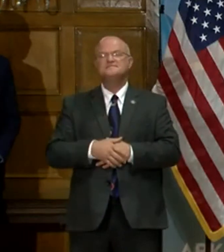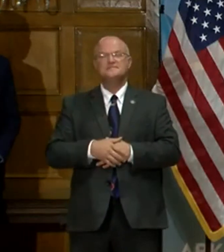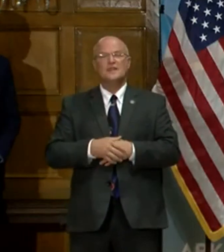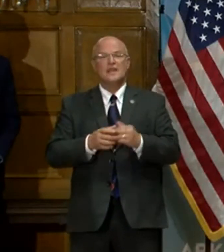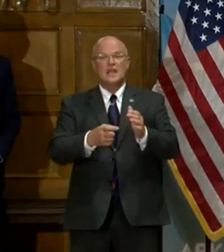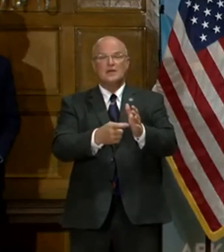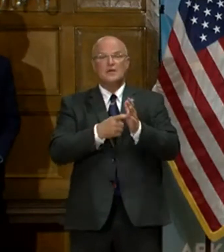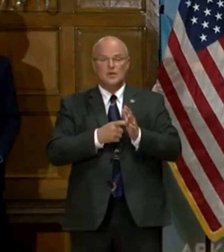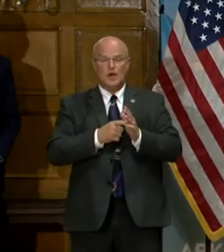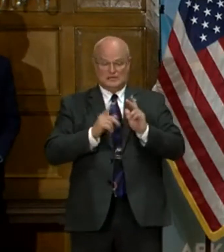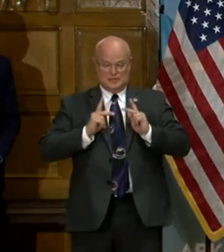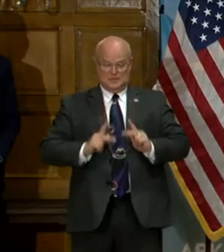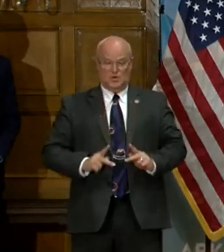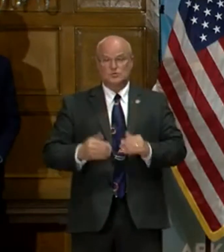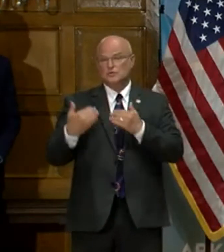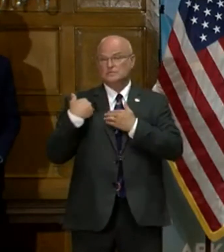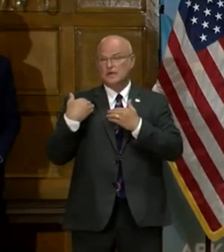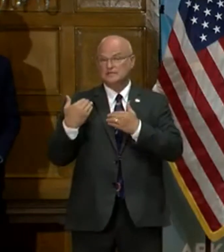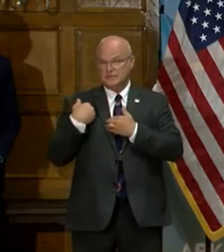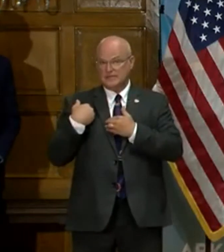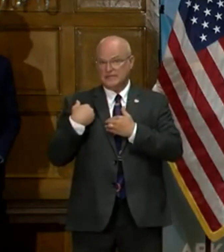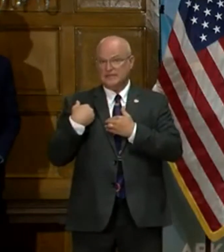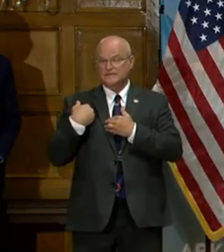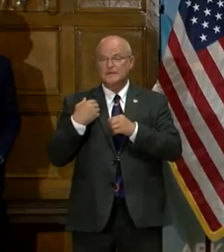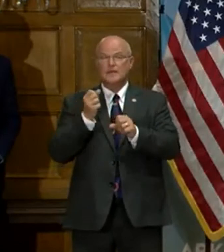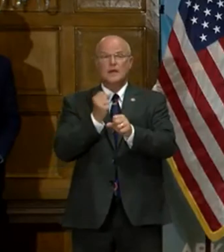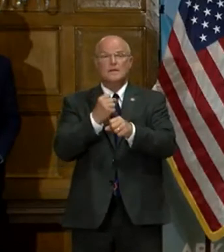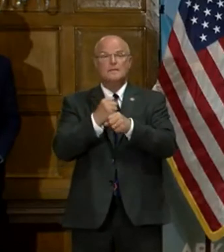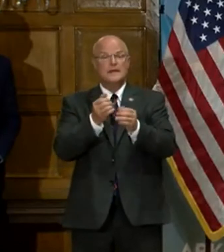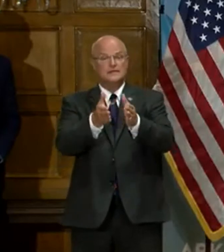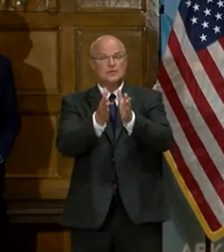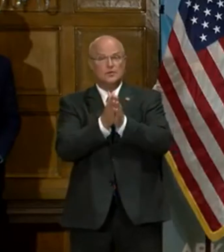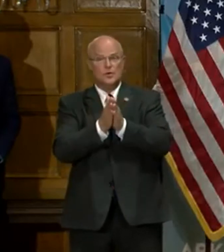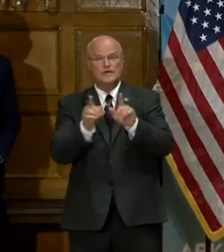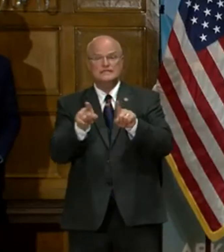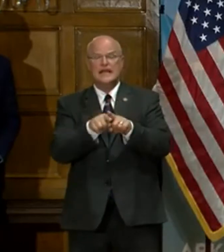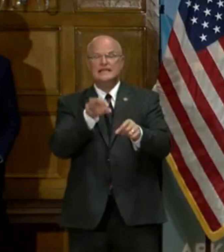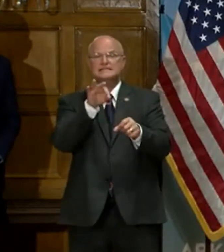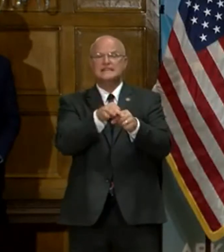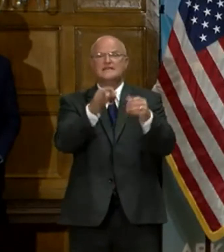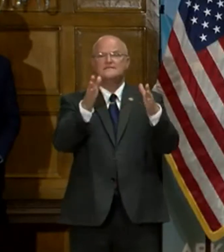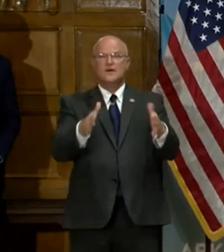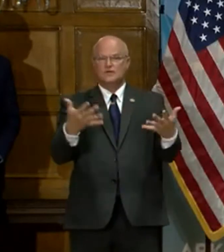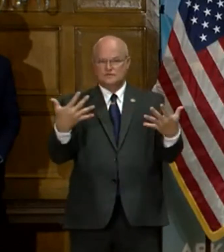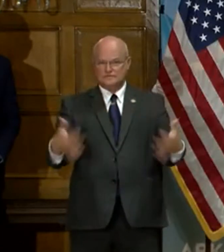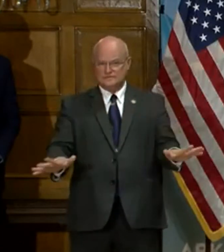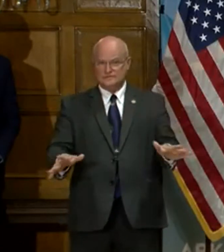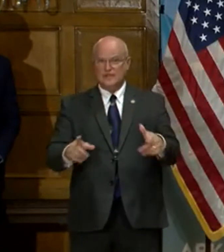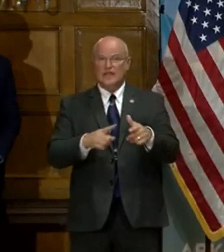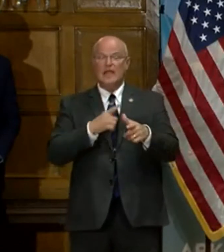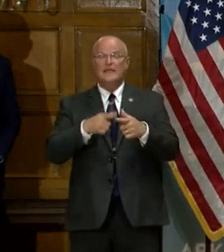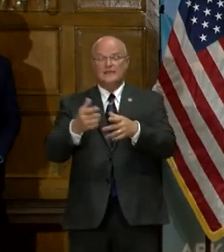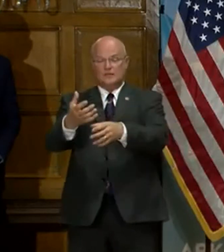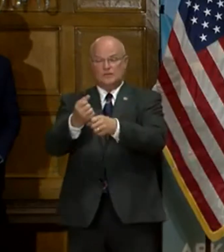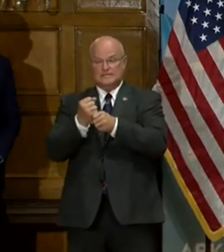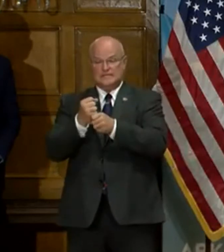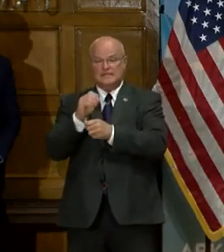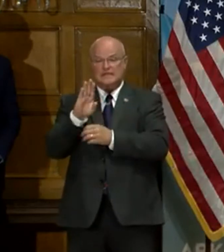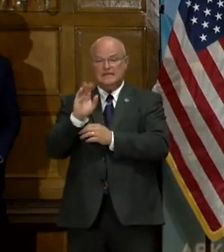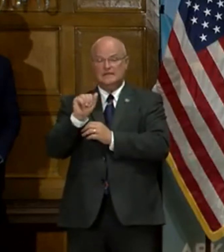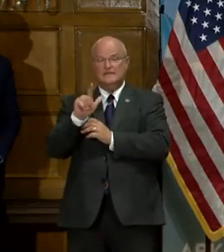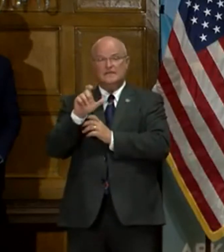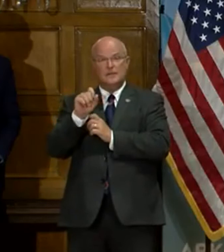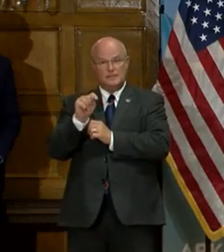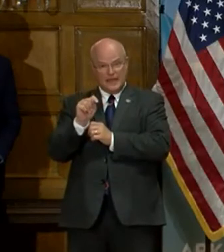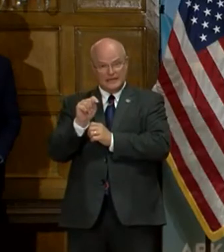It requires personal responsibility. You need to make that request as a registered voter, and then once you receive your ballot,